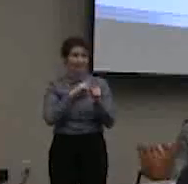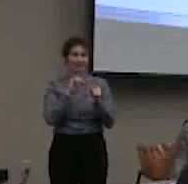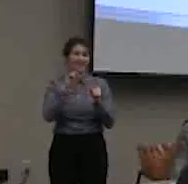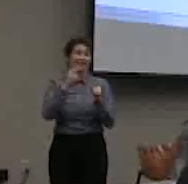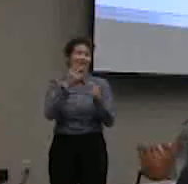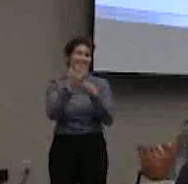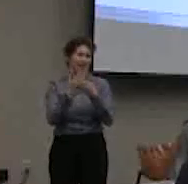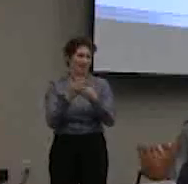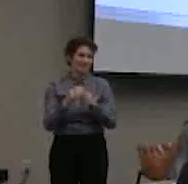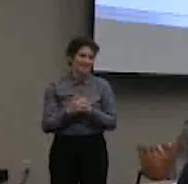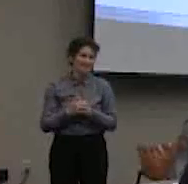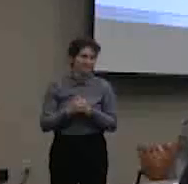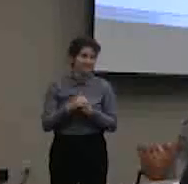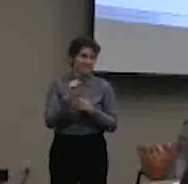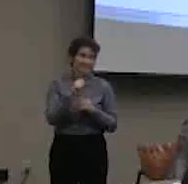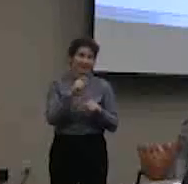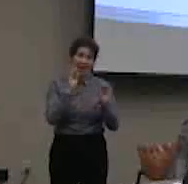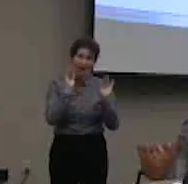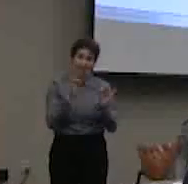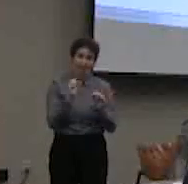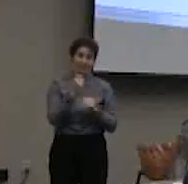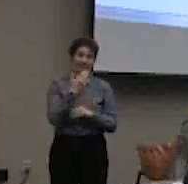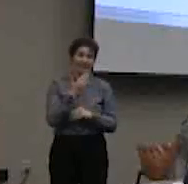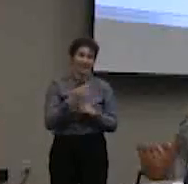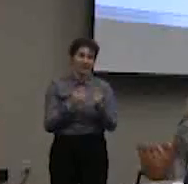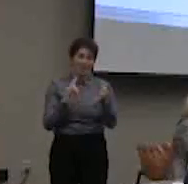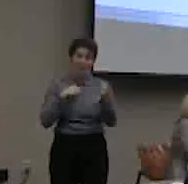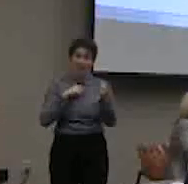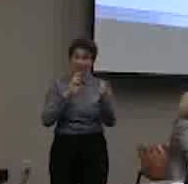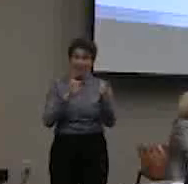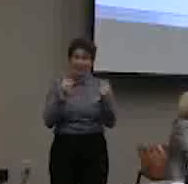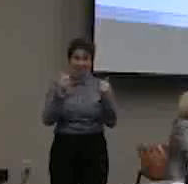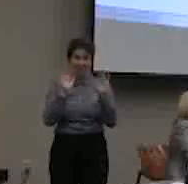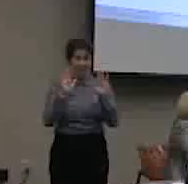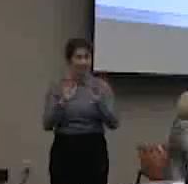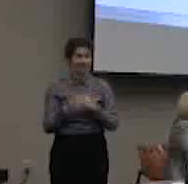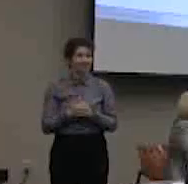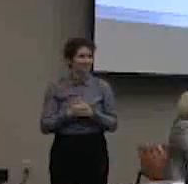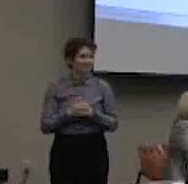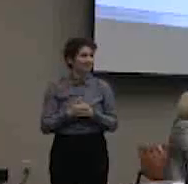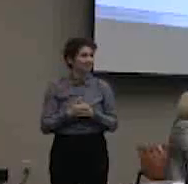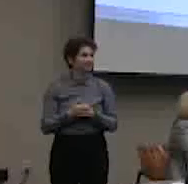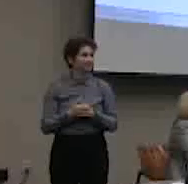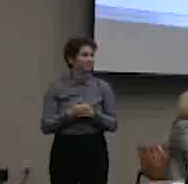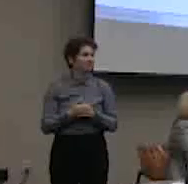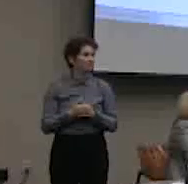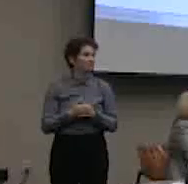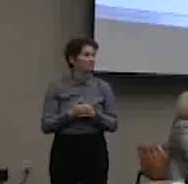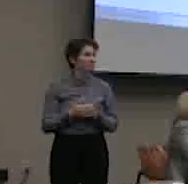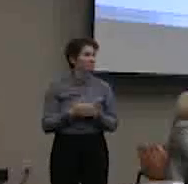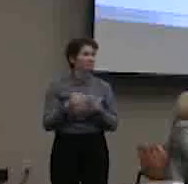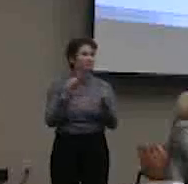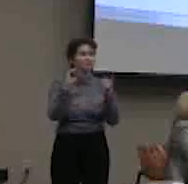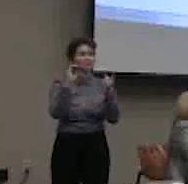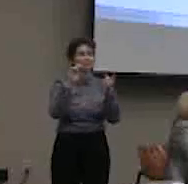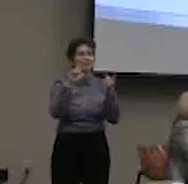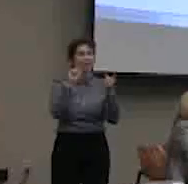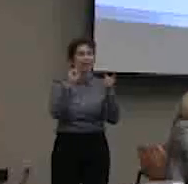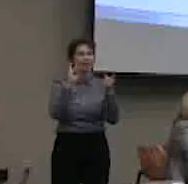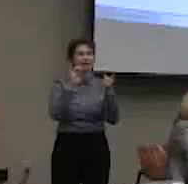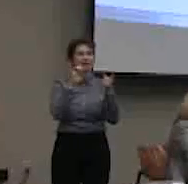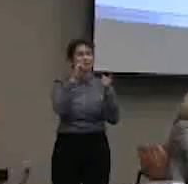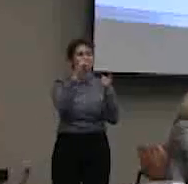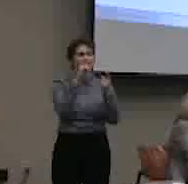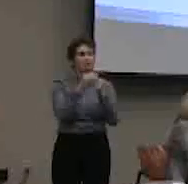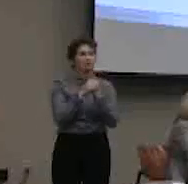So, absolutely. Yeah. Thank you. We're ready. Great. Thank you. Right. Thank you. Melanie has a comment. I think we have